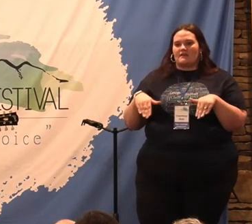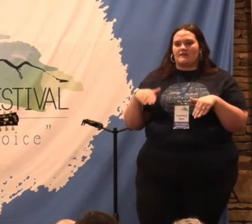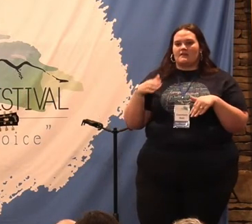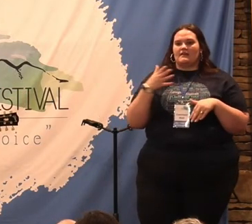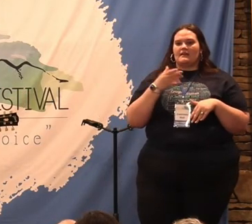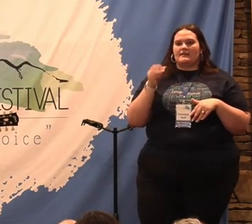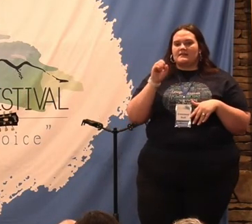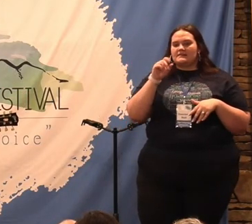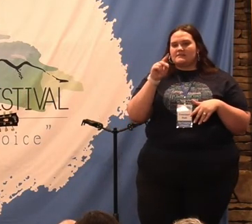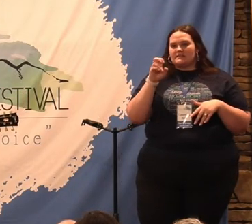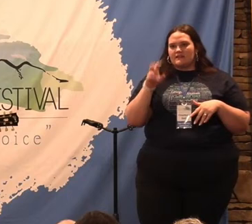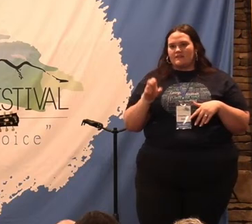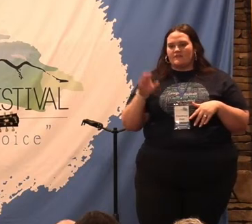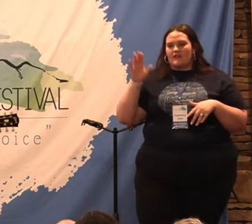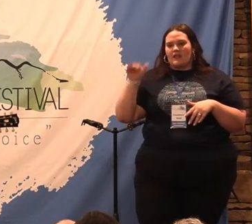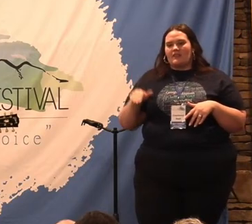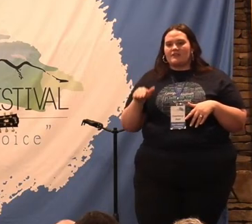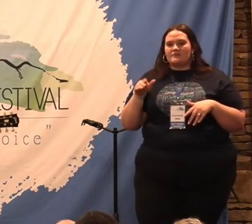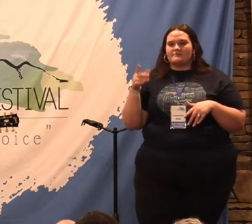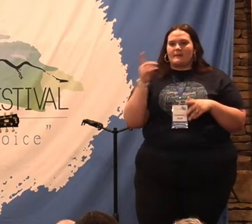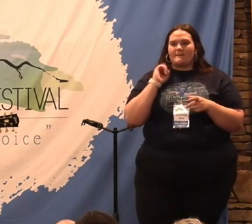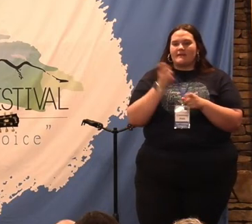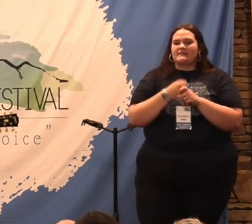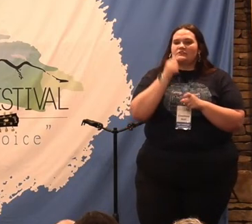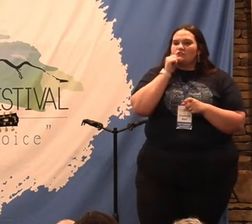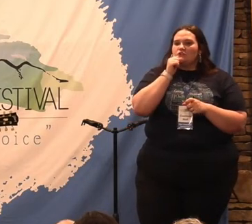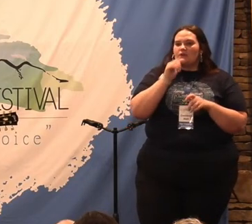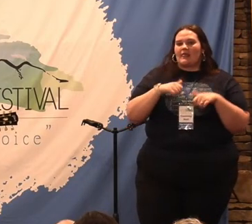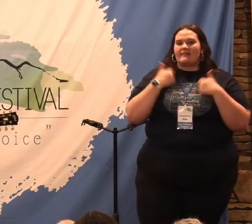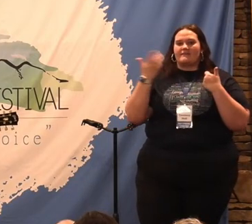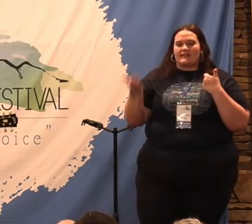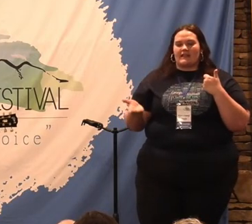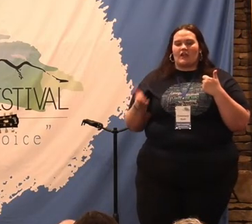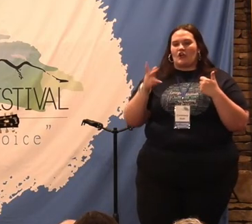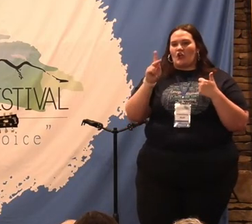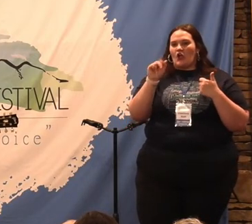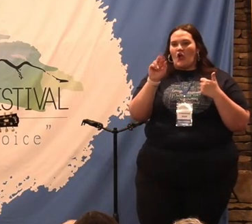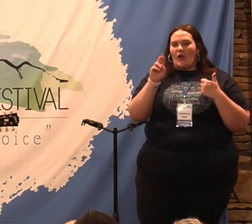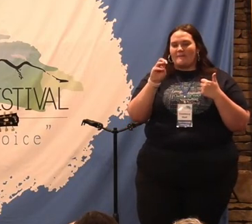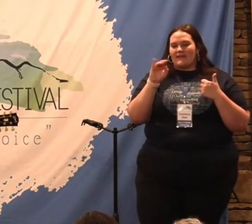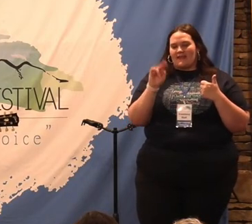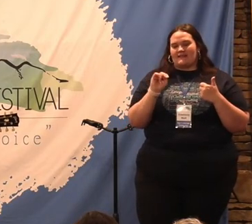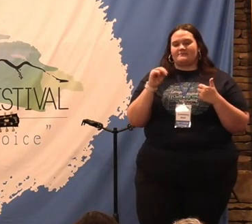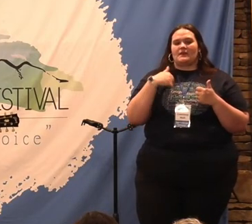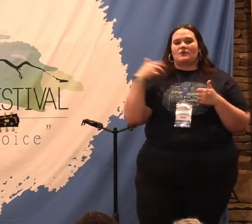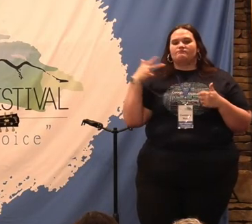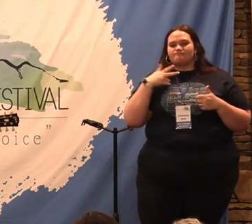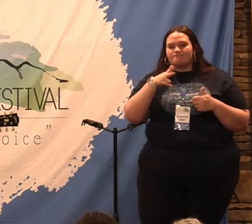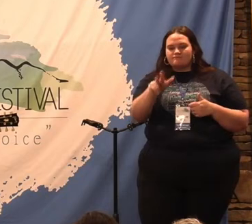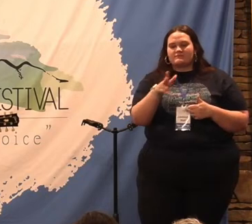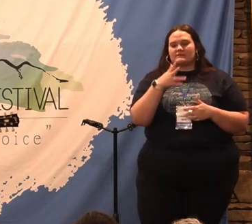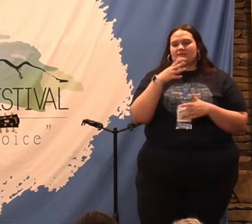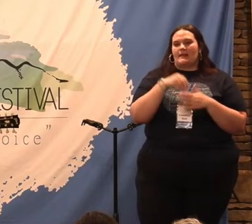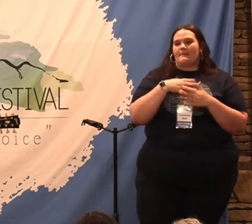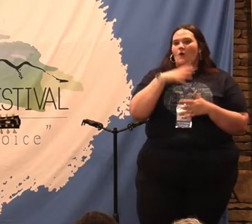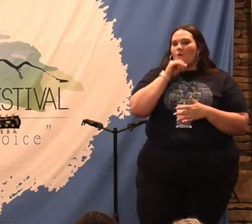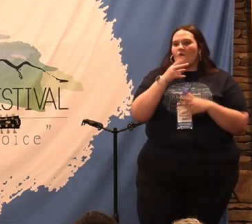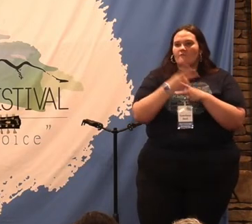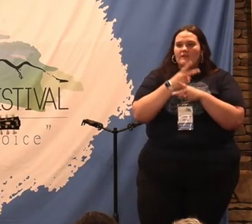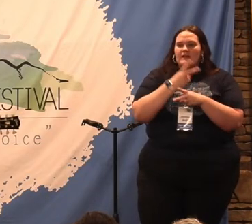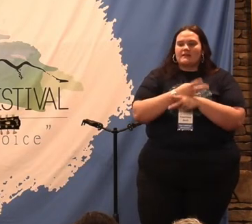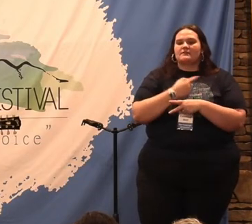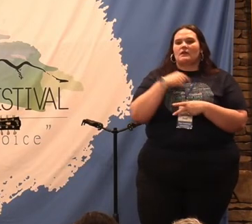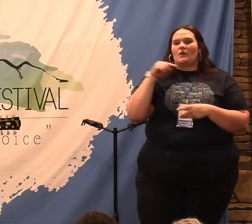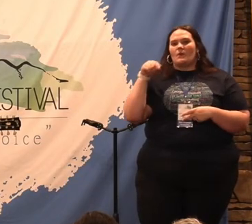gal were living there, Carmen. And I pulled in there in my old van, and Went in the house